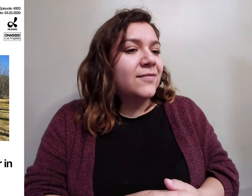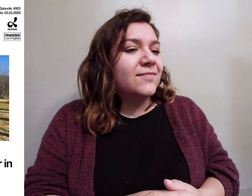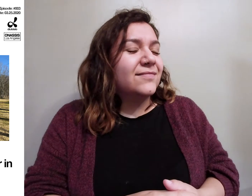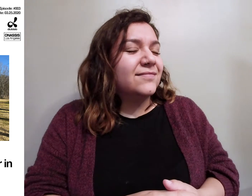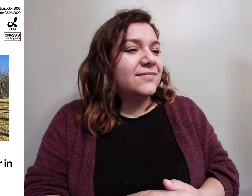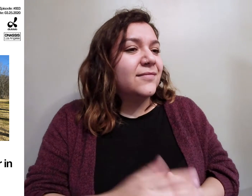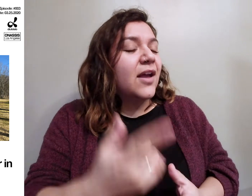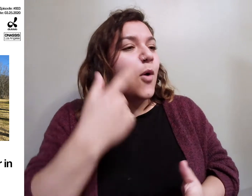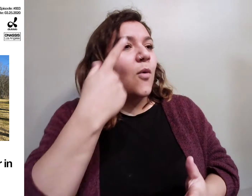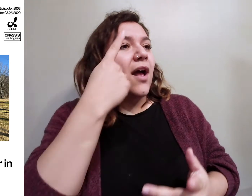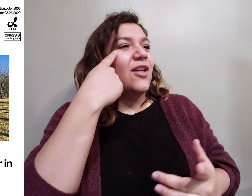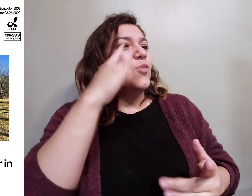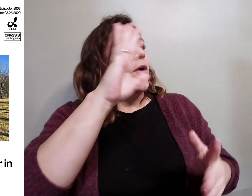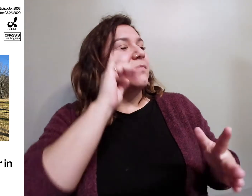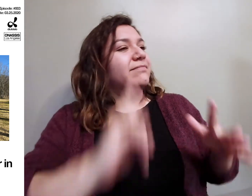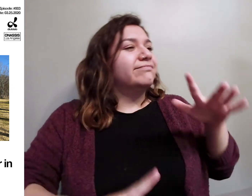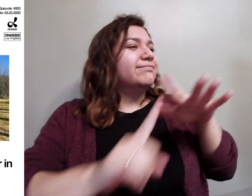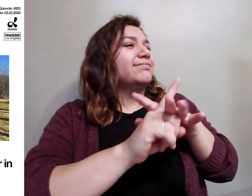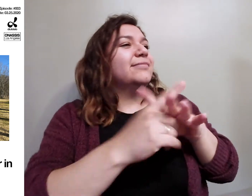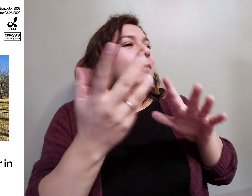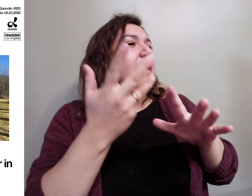it conjures up in your mind.